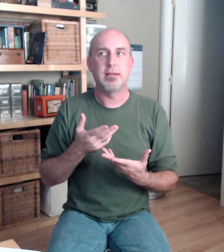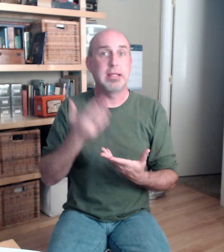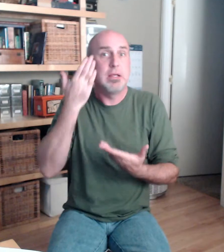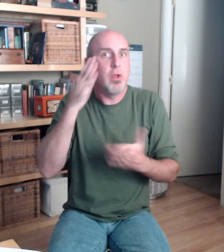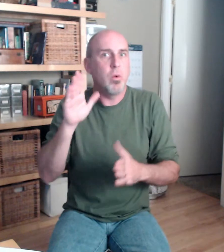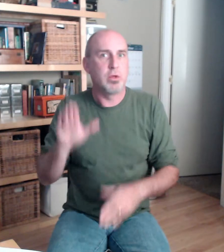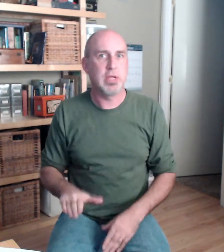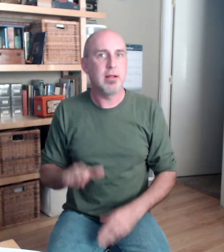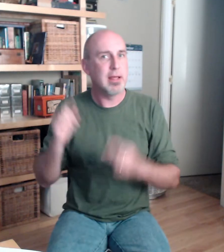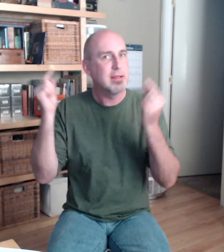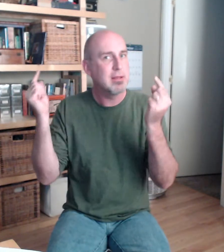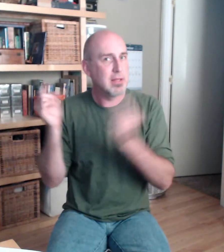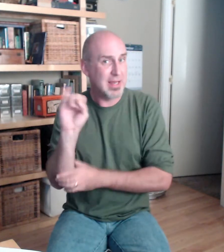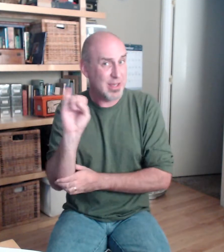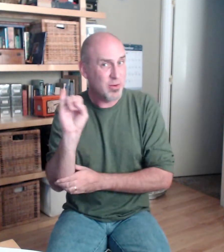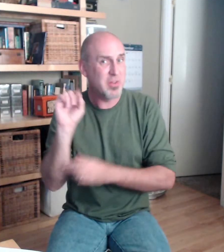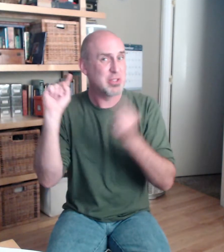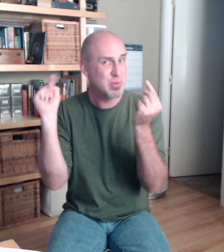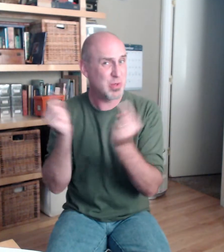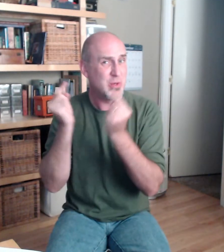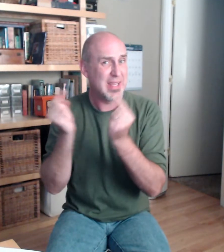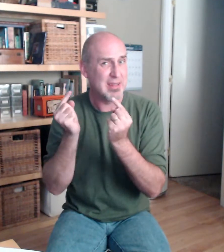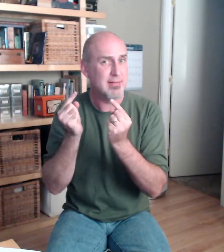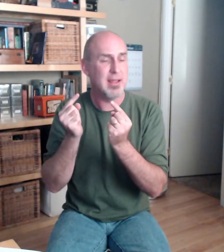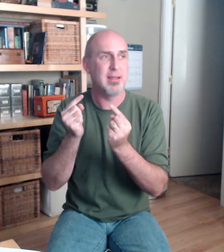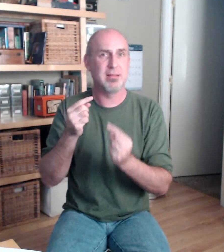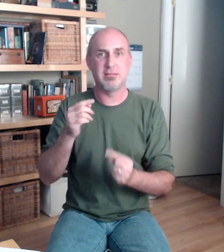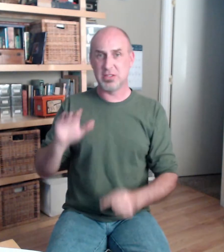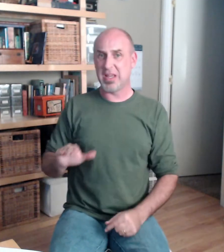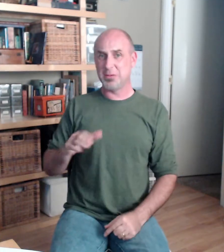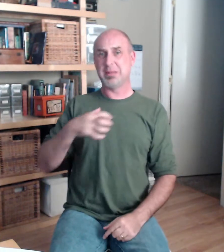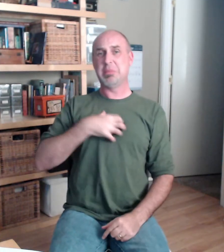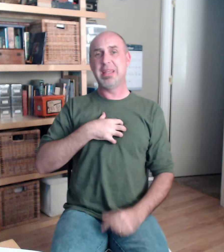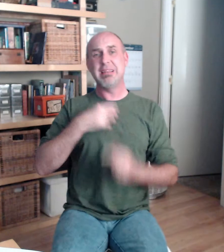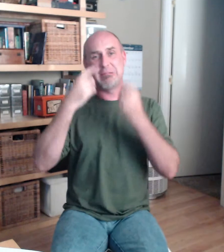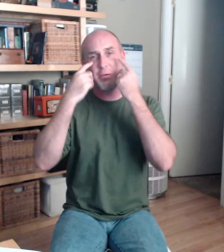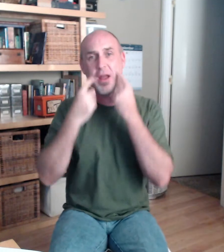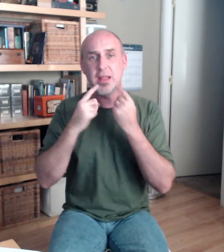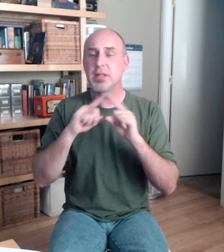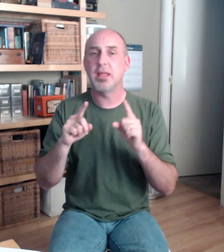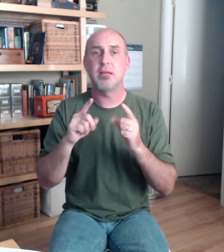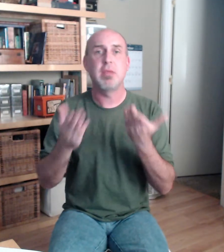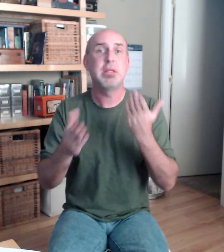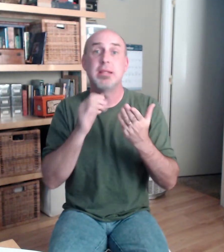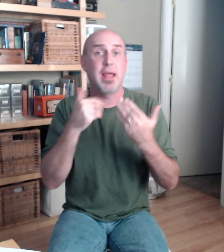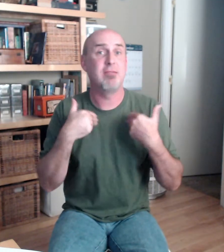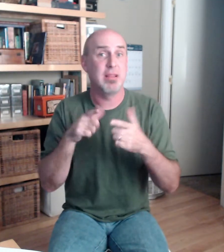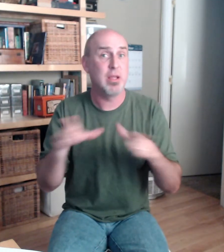they didn't know their child had an ear infection, it was hurting, and the child was complaining and crying, but they maybe didn't have the language